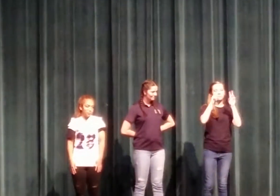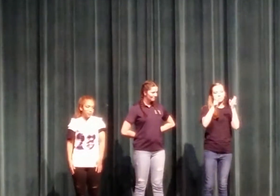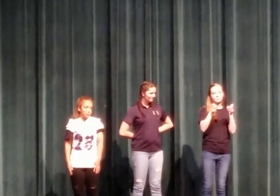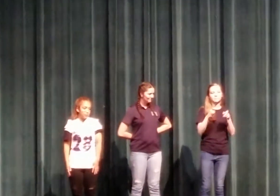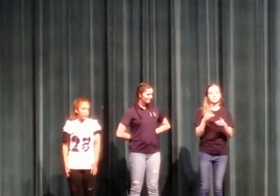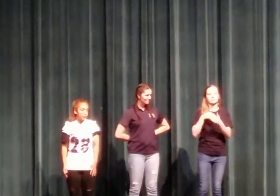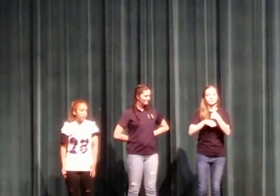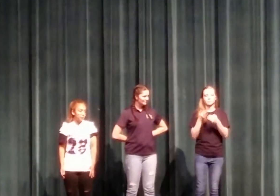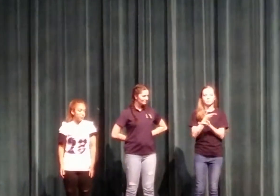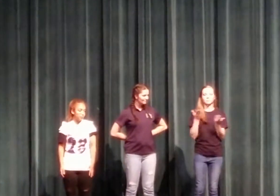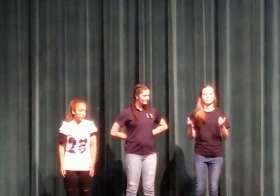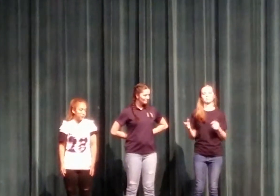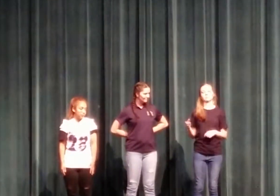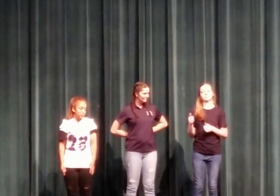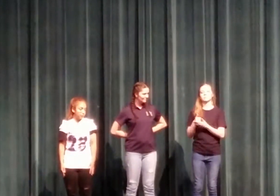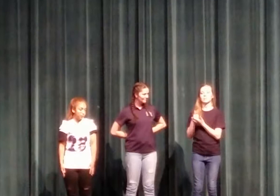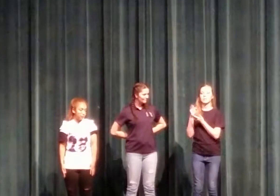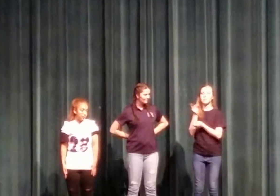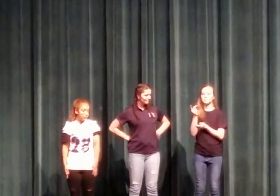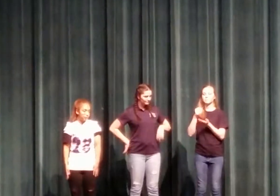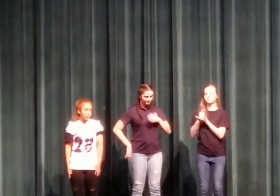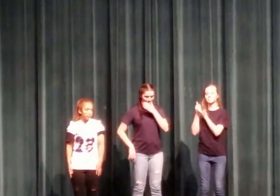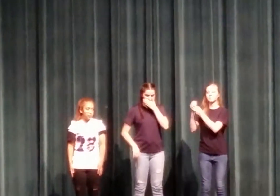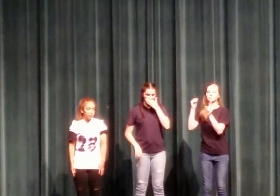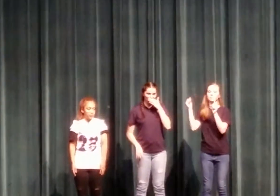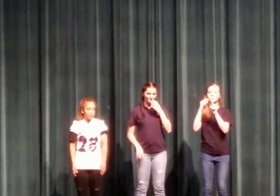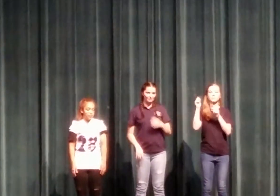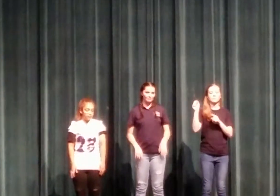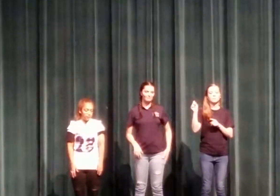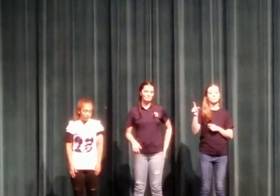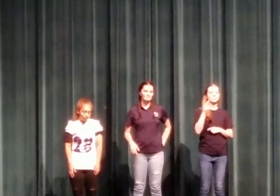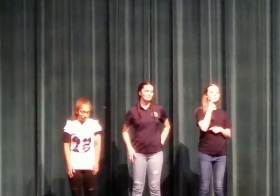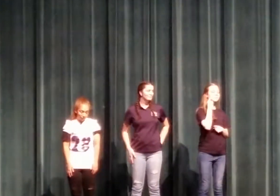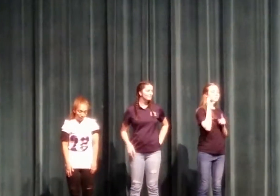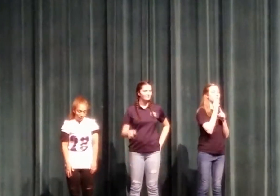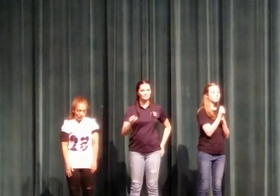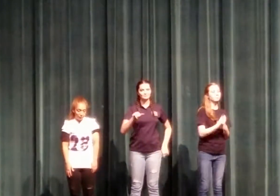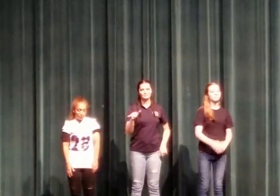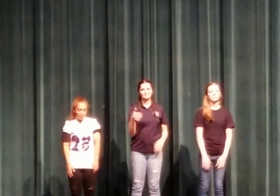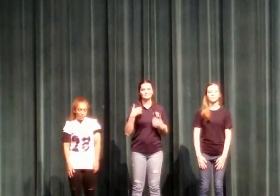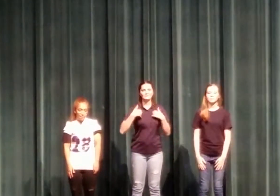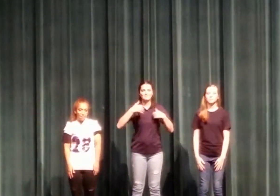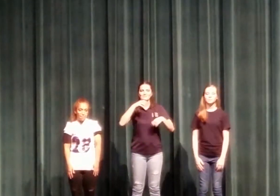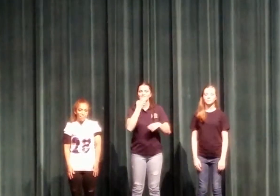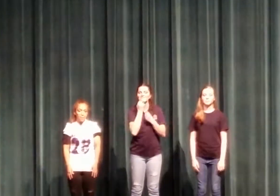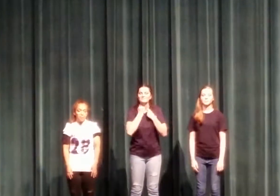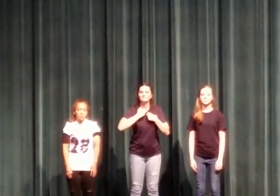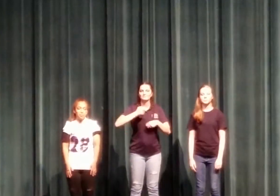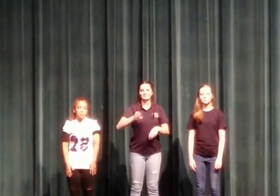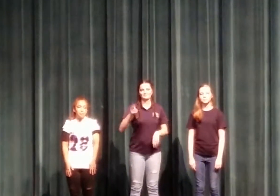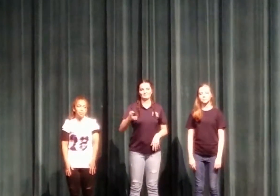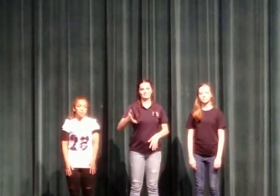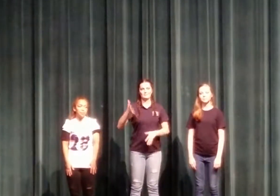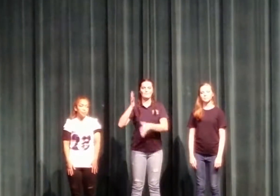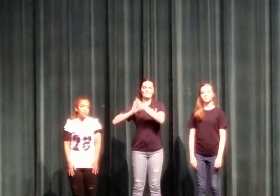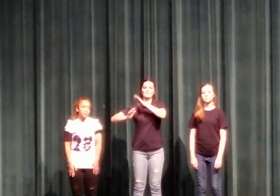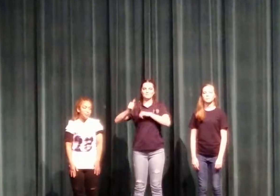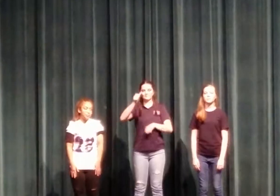They help expose ASL in deaf culture. ASL also has a very rich history. A long time ago,